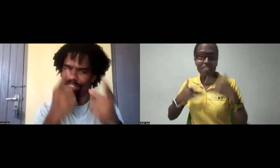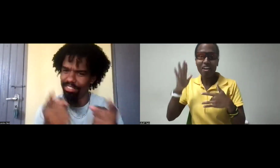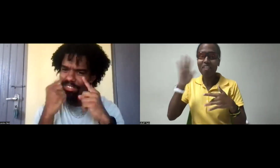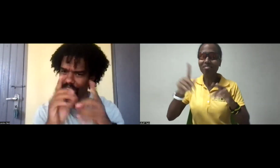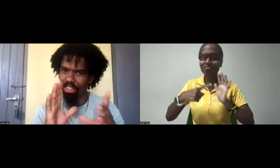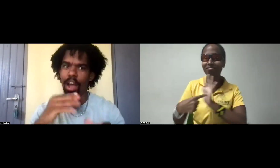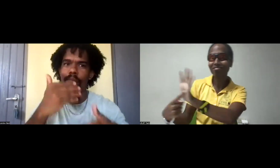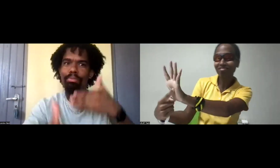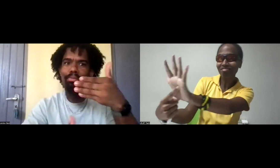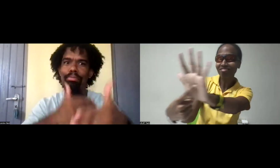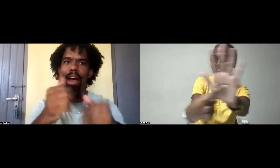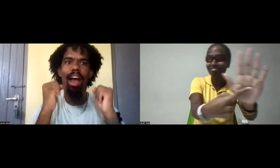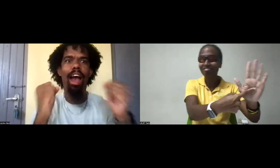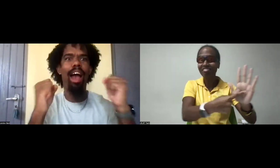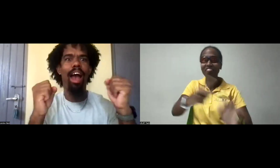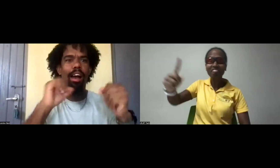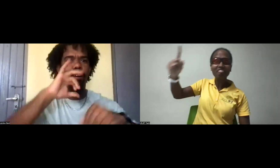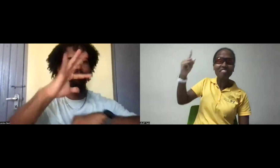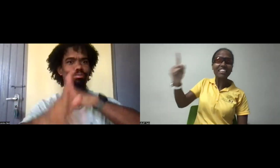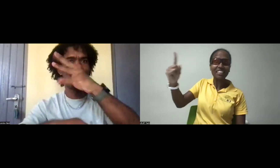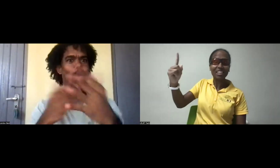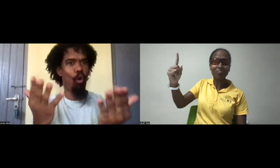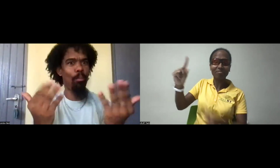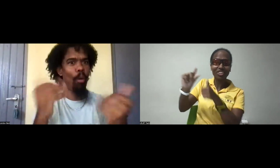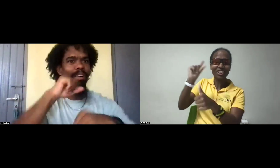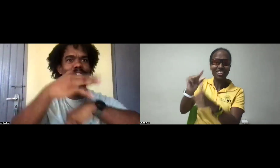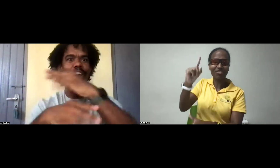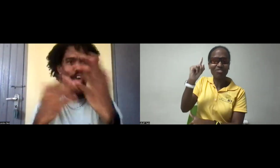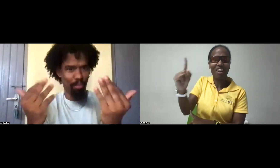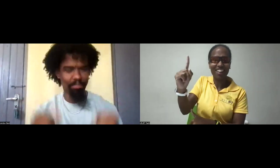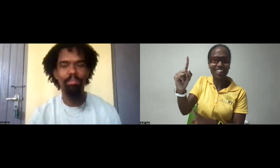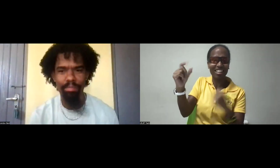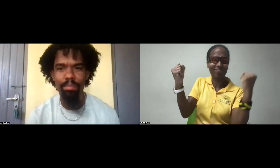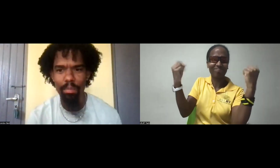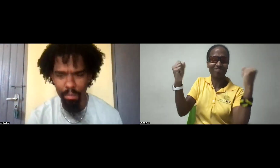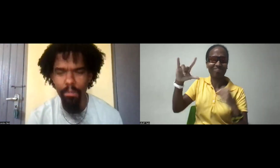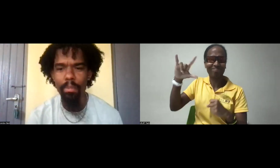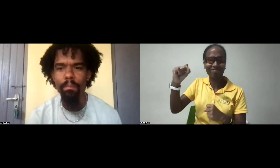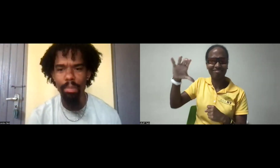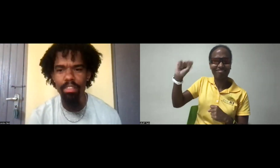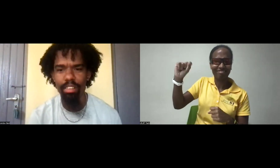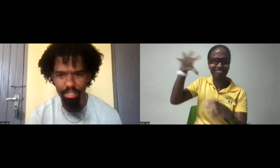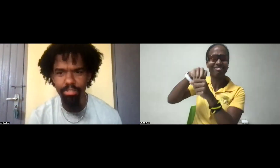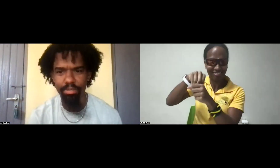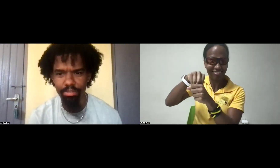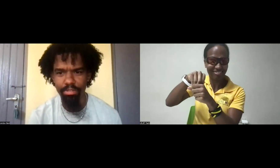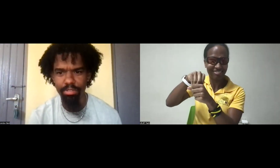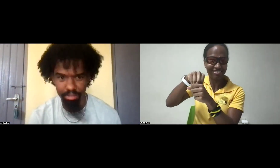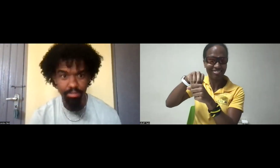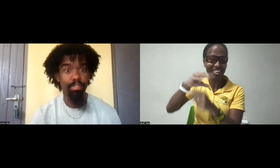we have been making. So we're really excited to show you because it's Genesis. It's in JSL.